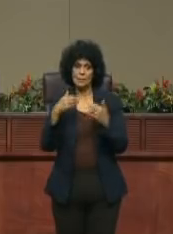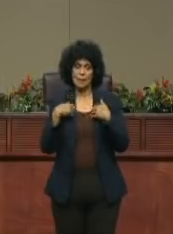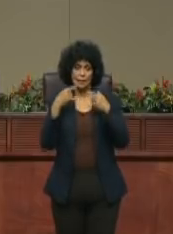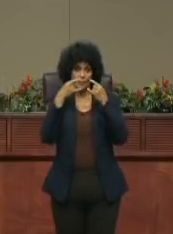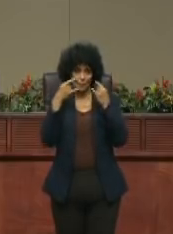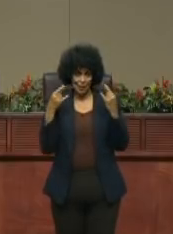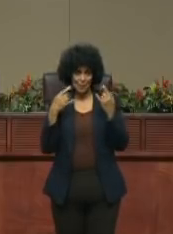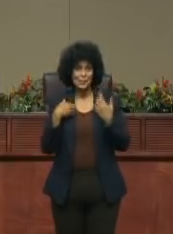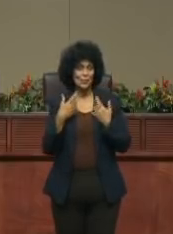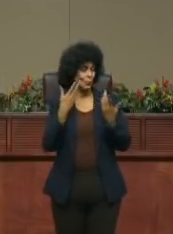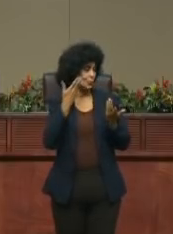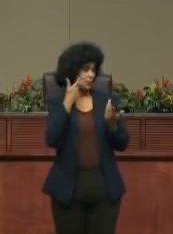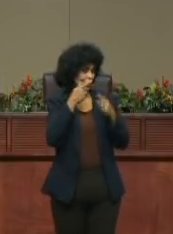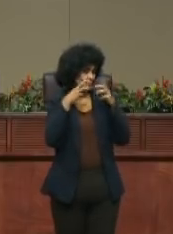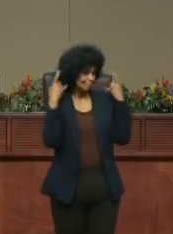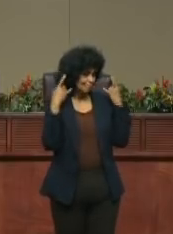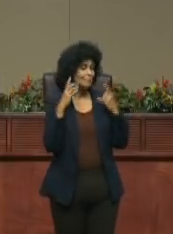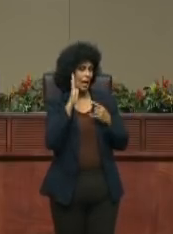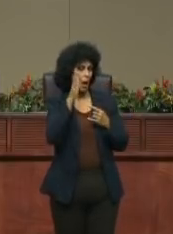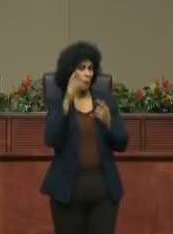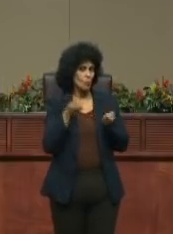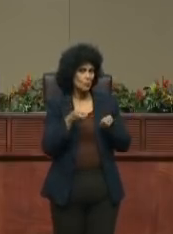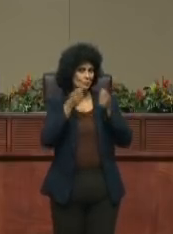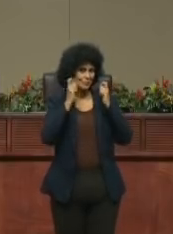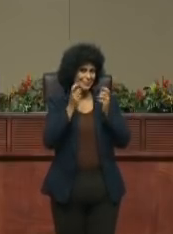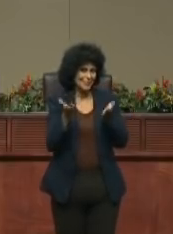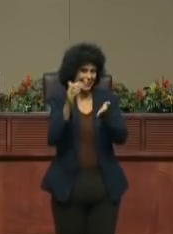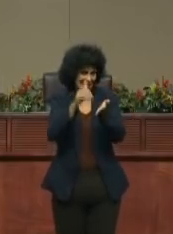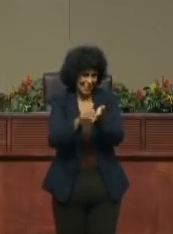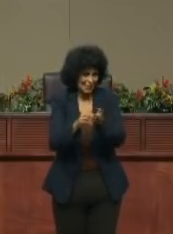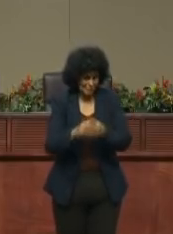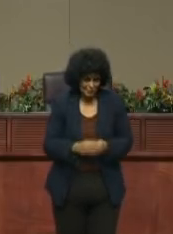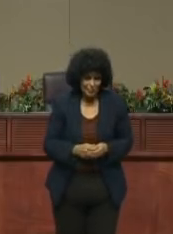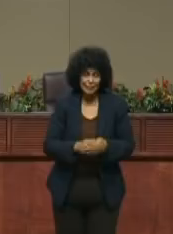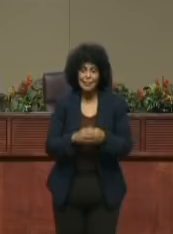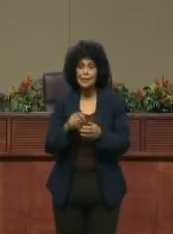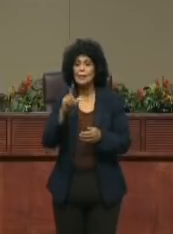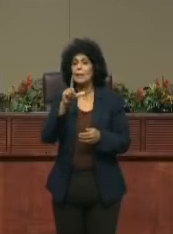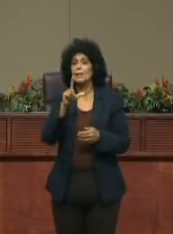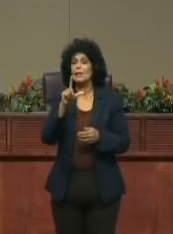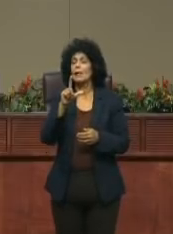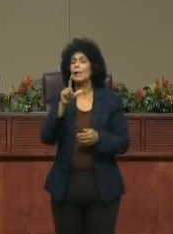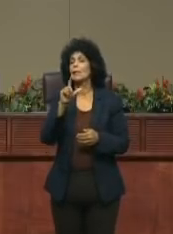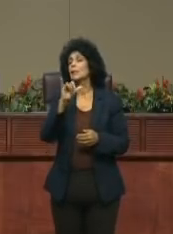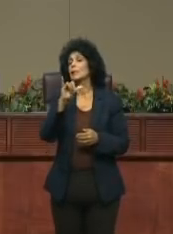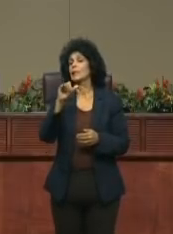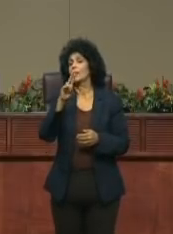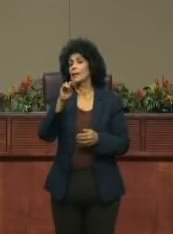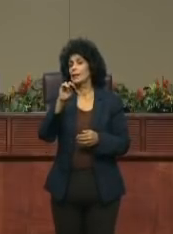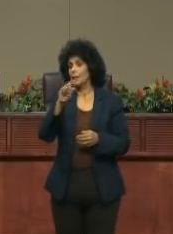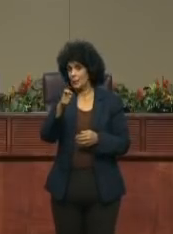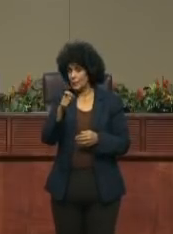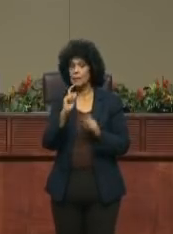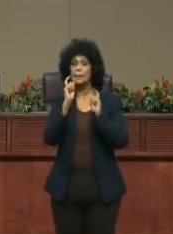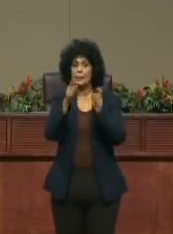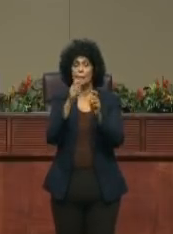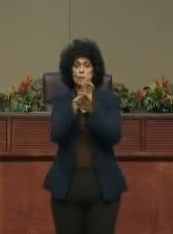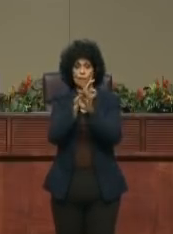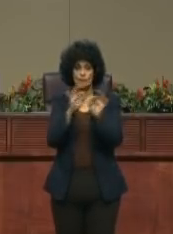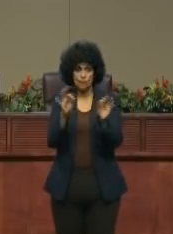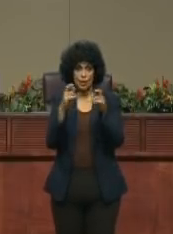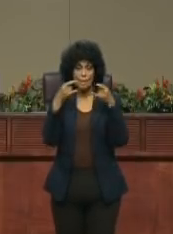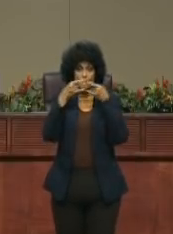me don it in just a few moments again. The Lynx staff is handing out free masks at select